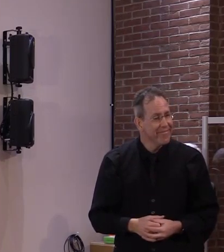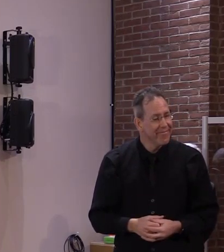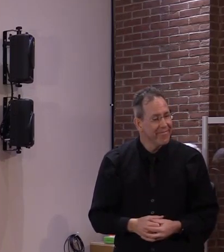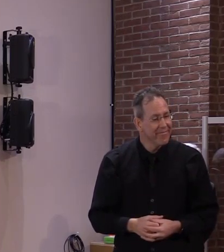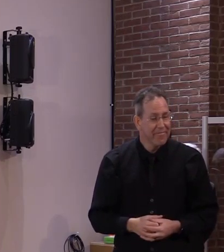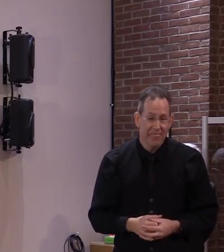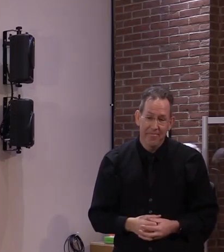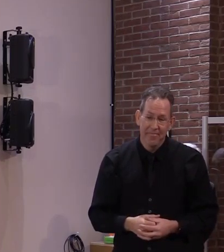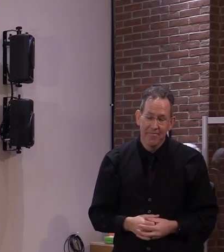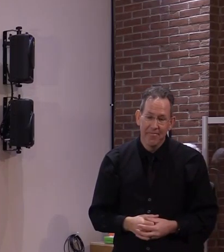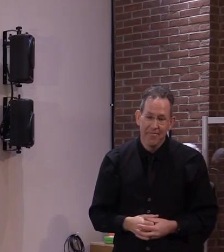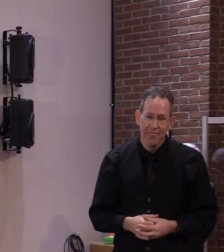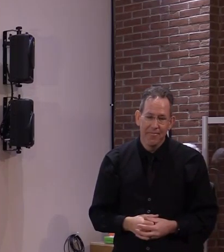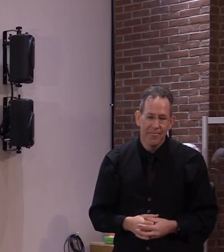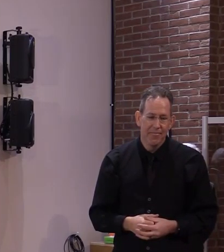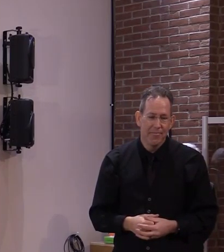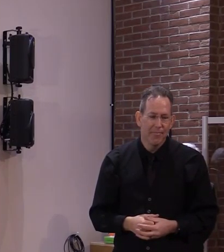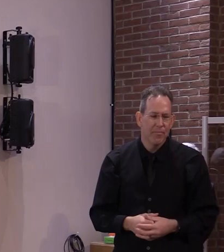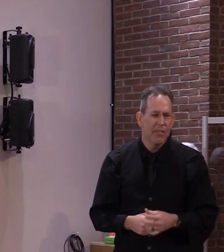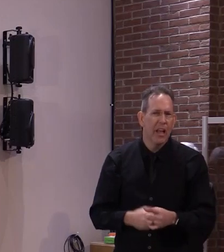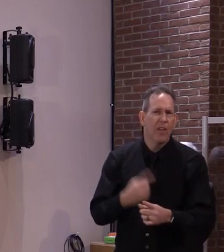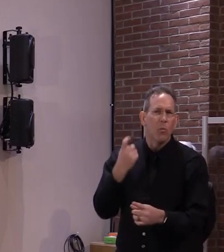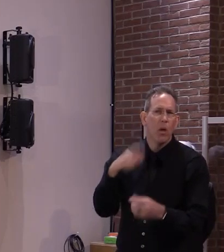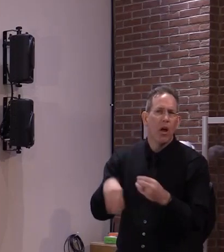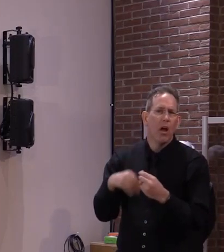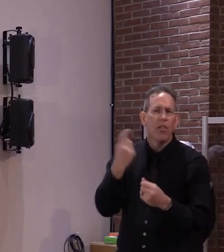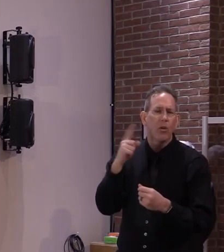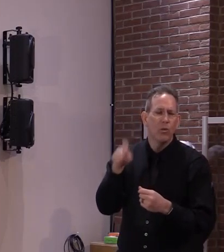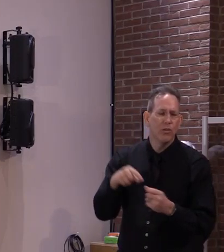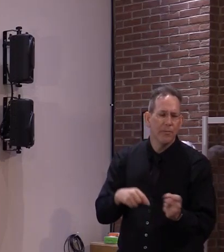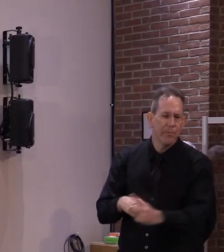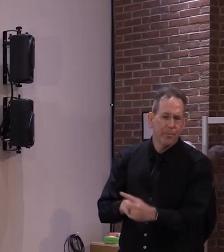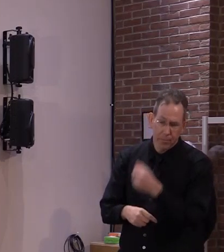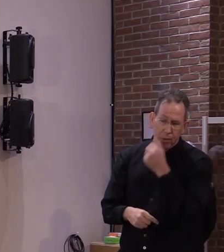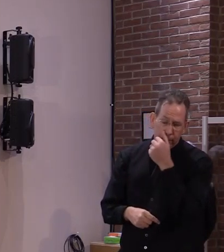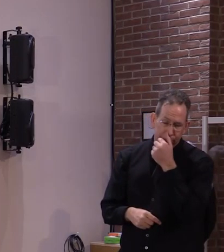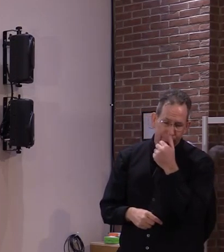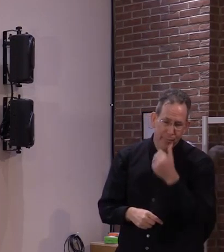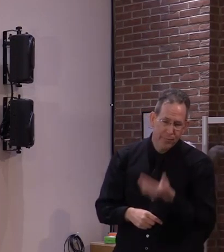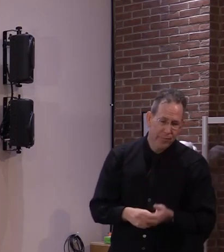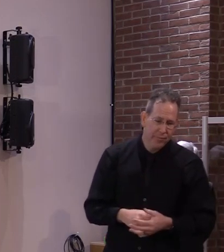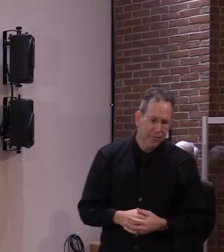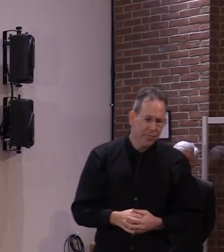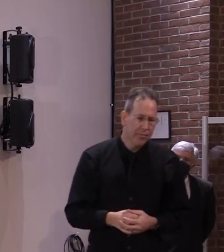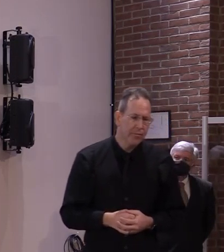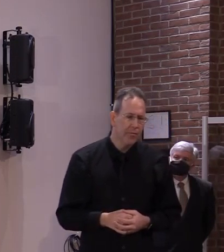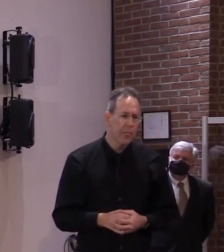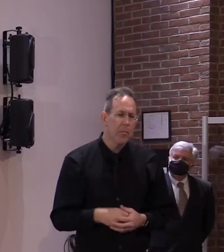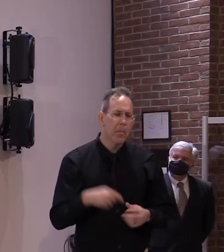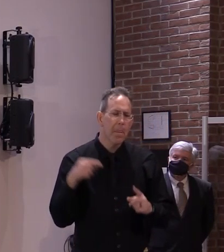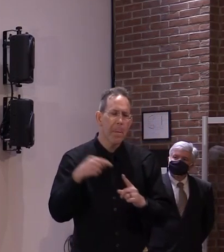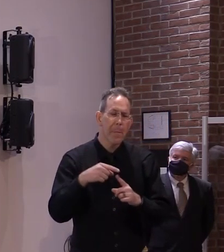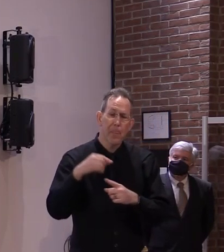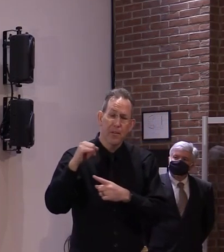And Governor, a quick question for you, not related to schools. If the Johnson & Johnson shot is approved, would you get it offered to you?